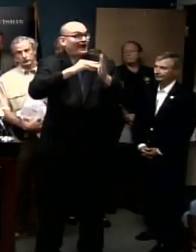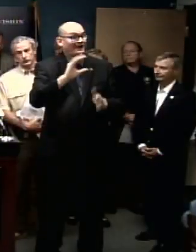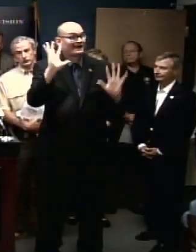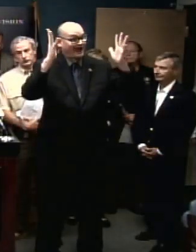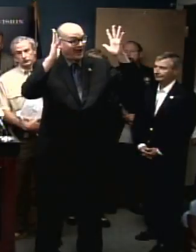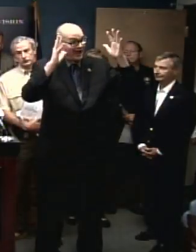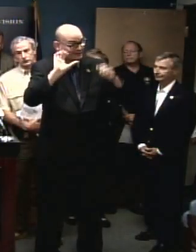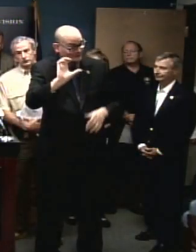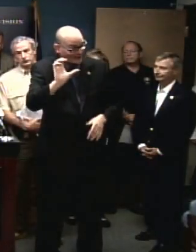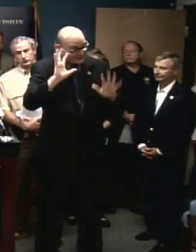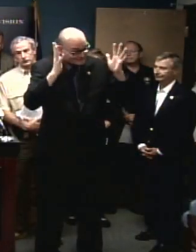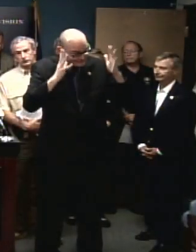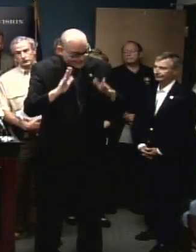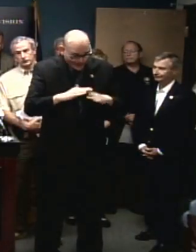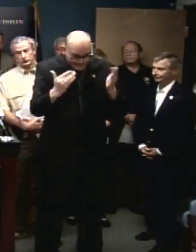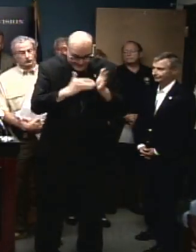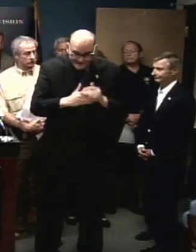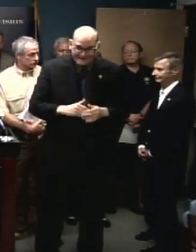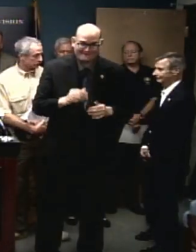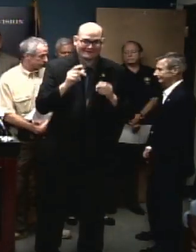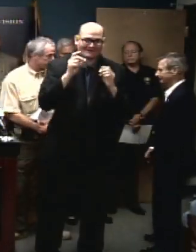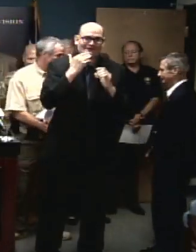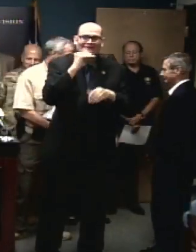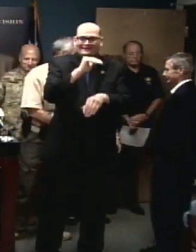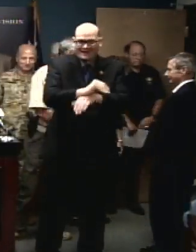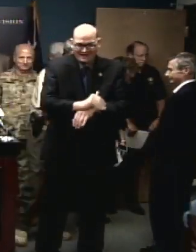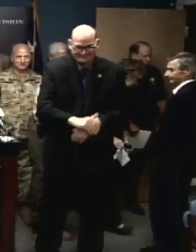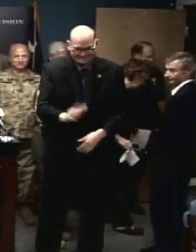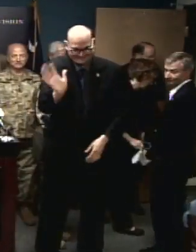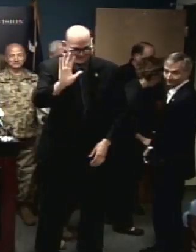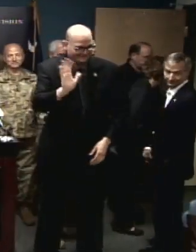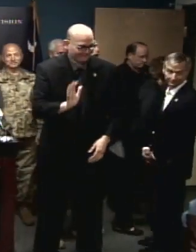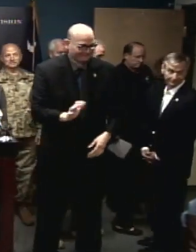That's great news on that. All right, thank you. Have a good night. Yes.